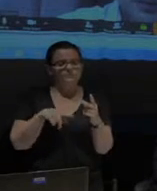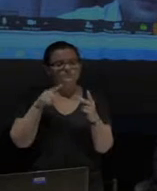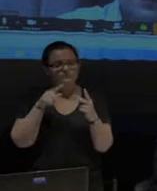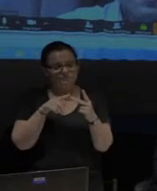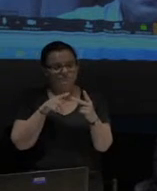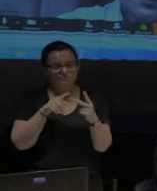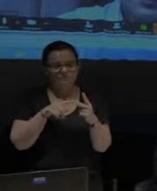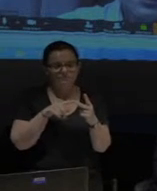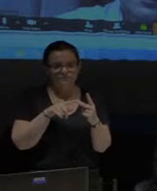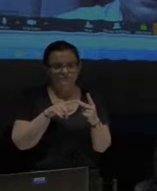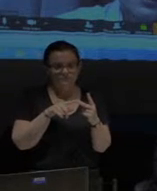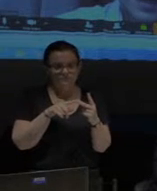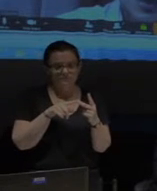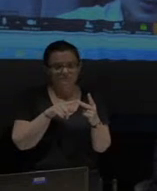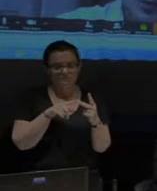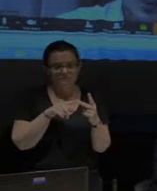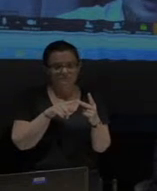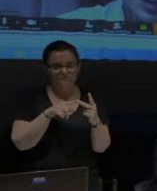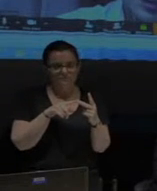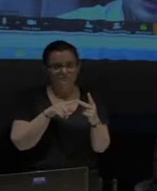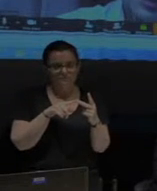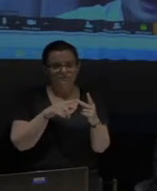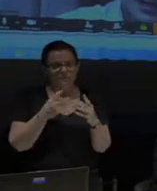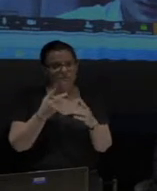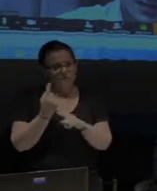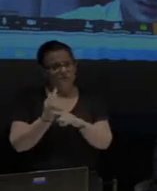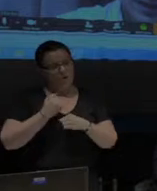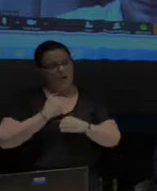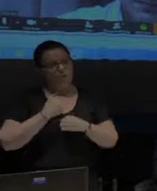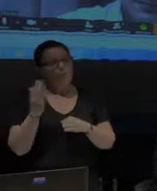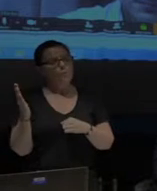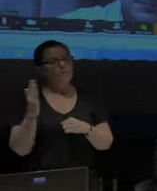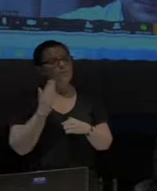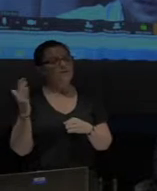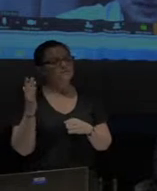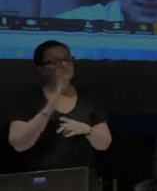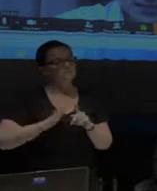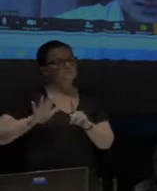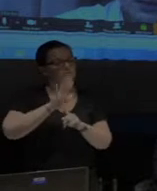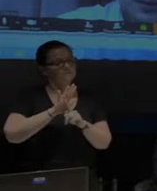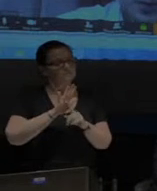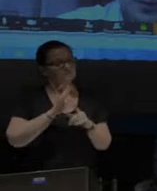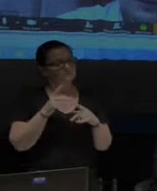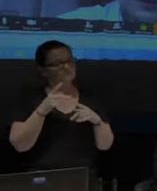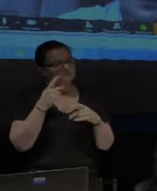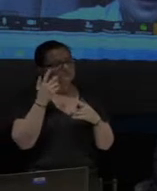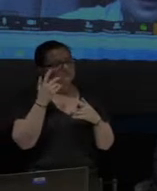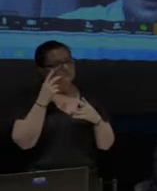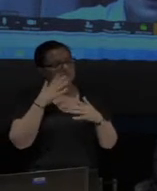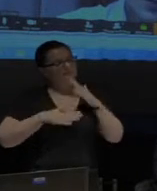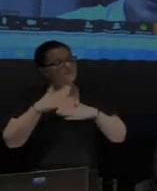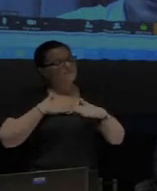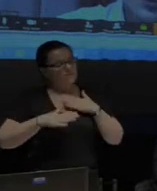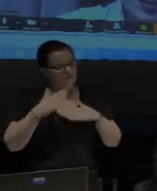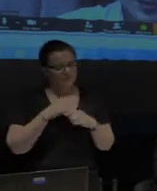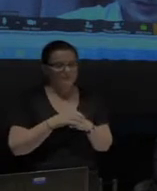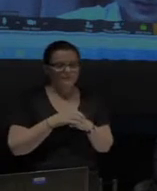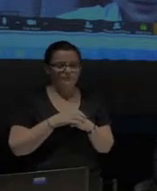about our Western stance that I'm seeing quite often. From a